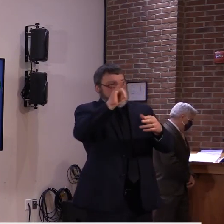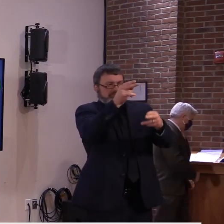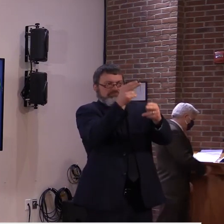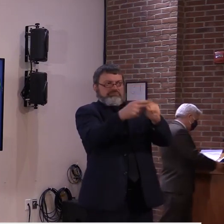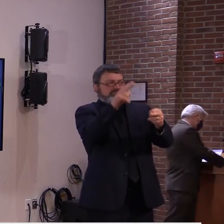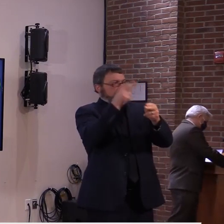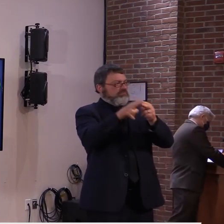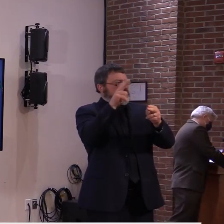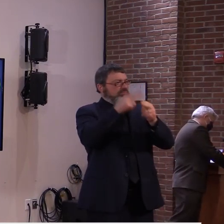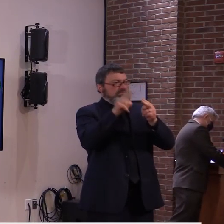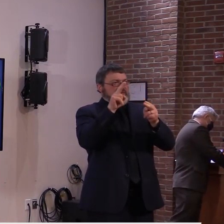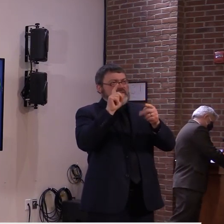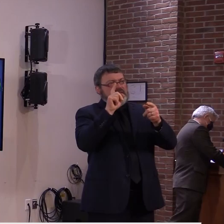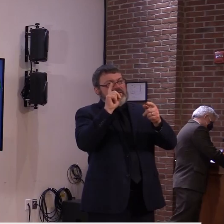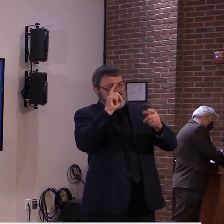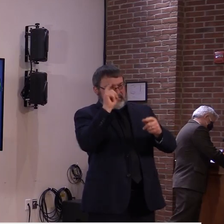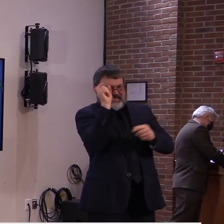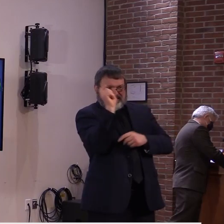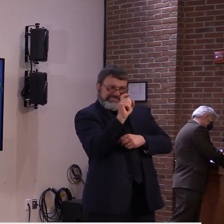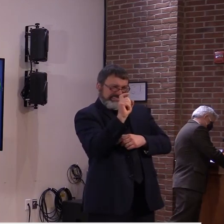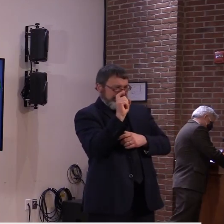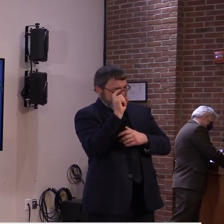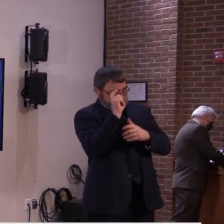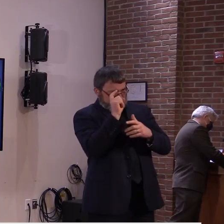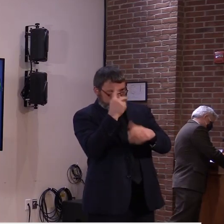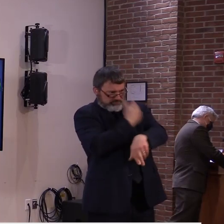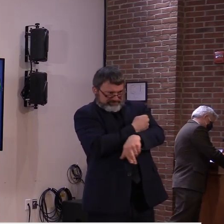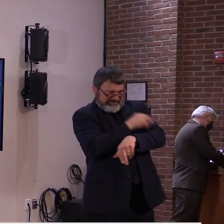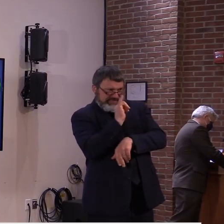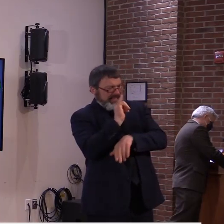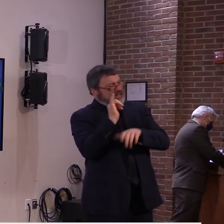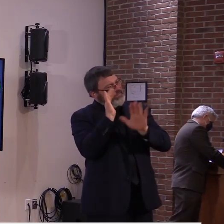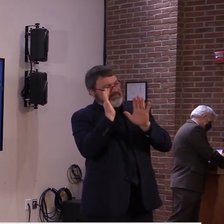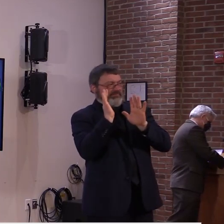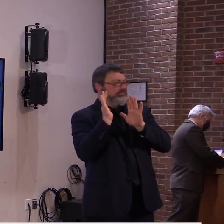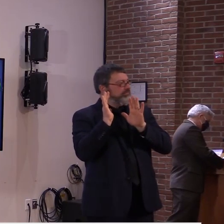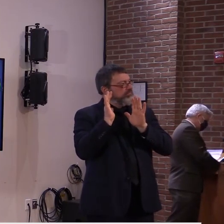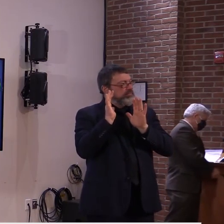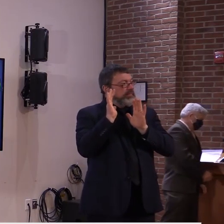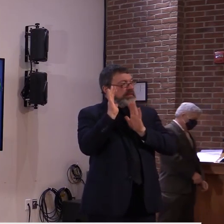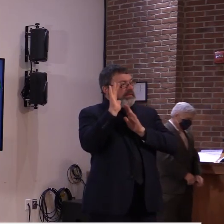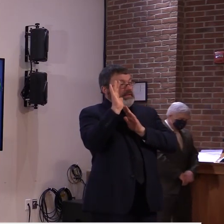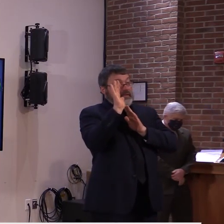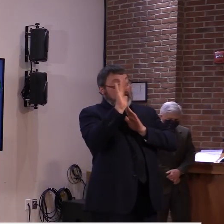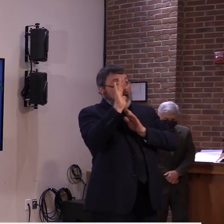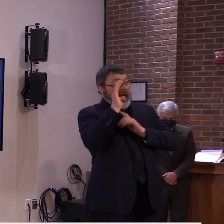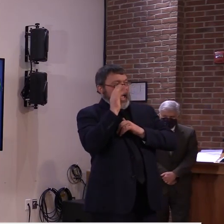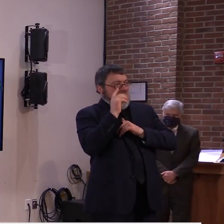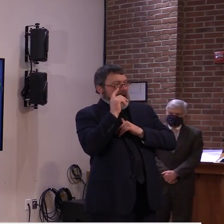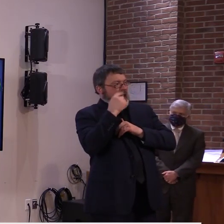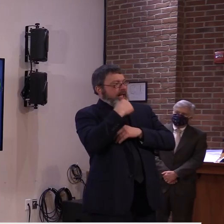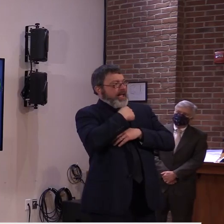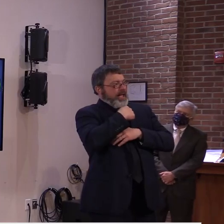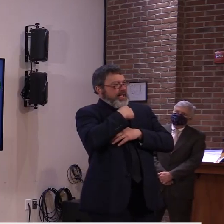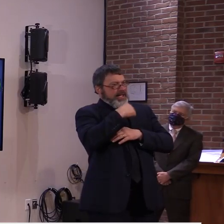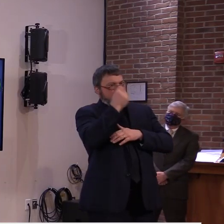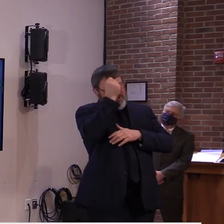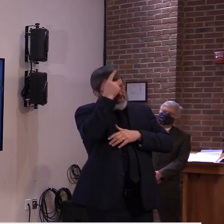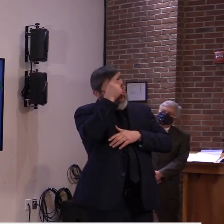just temporary and that we can open up these facilities just as soon as possible. But we're going to have to get through